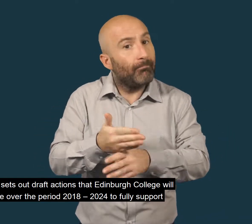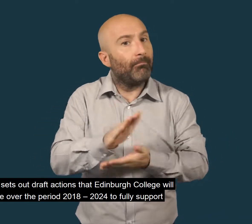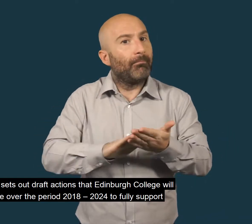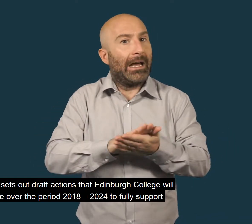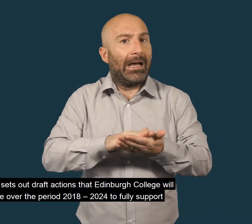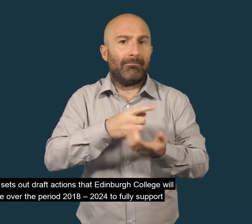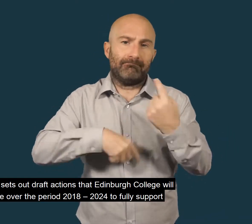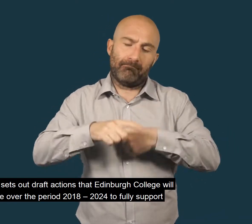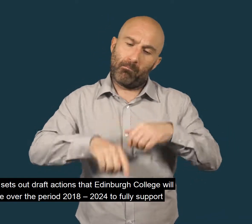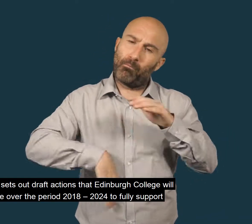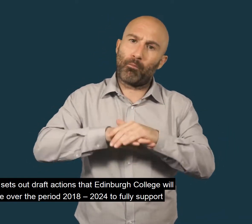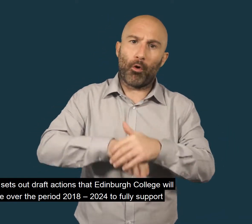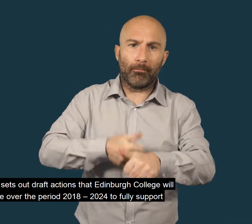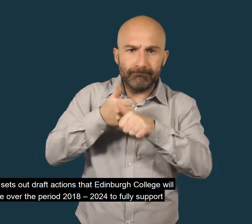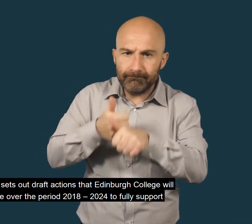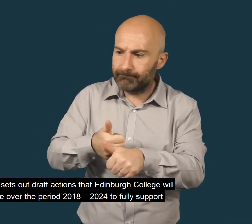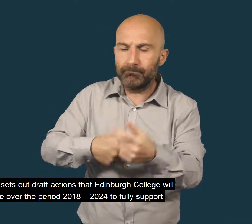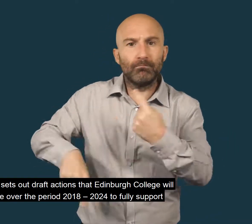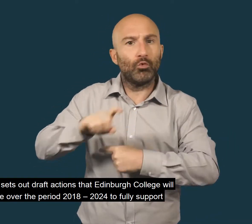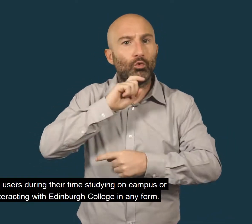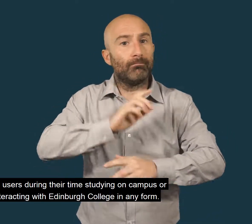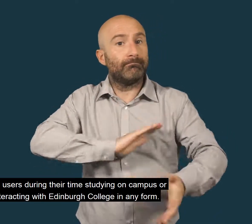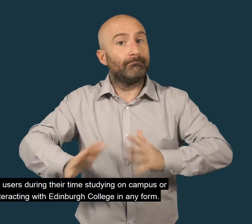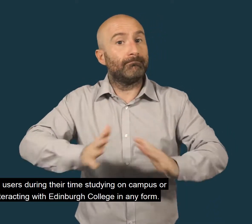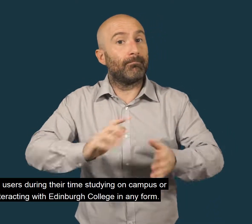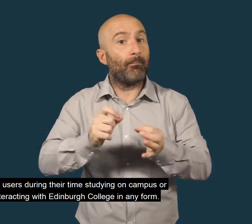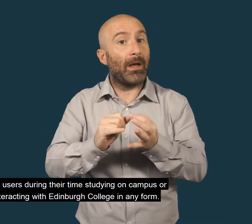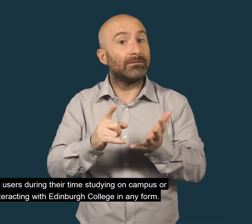or interacting with Edinburgh College in any form